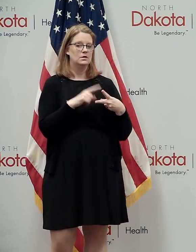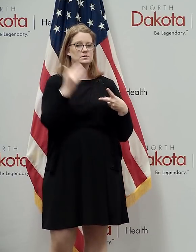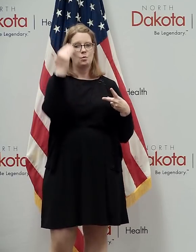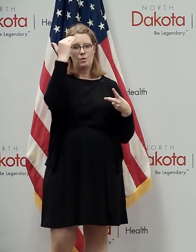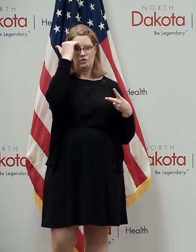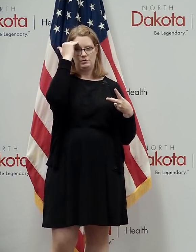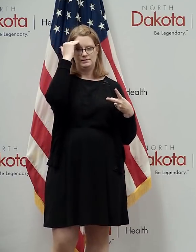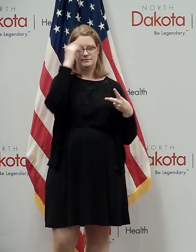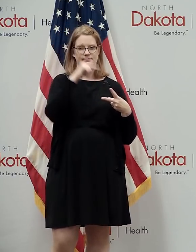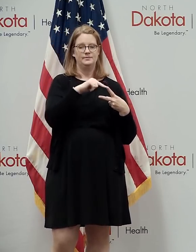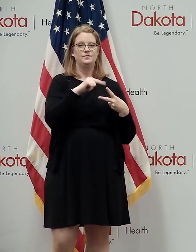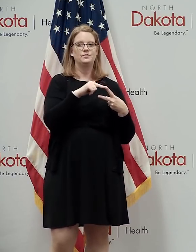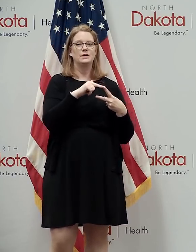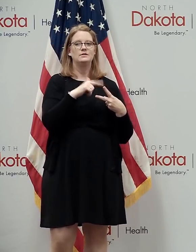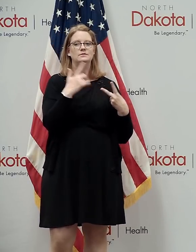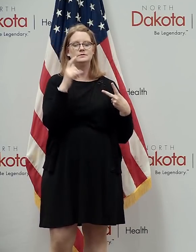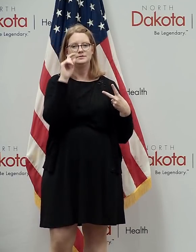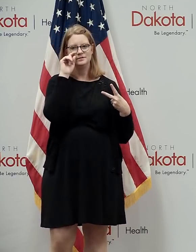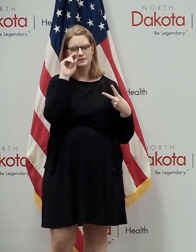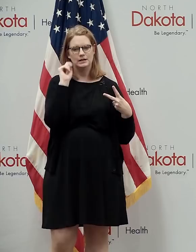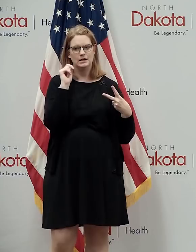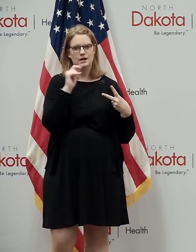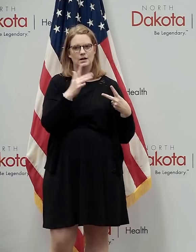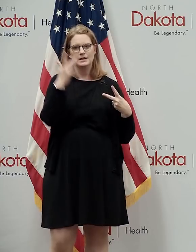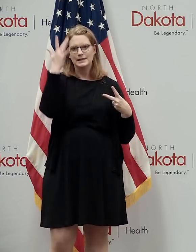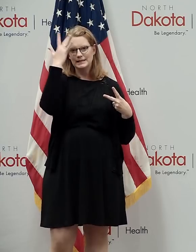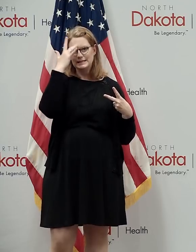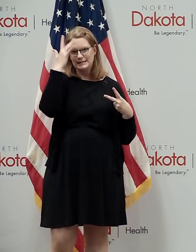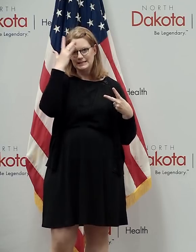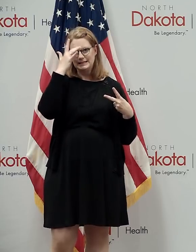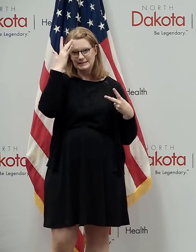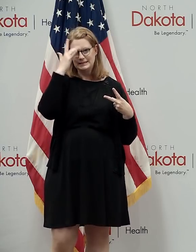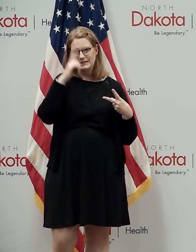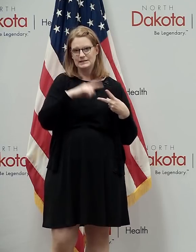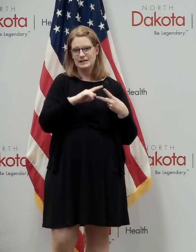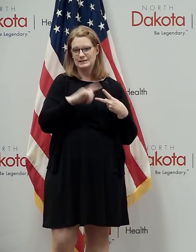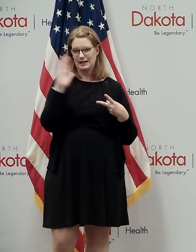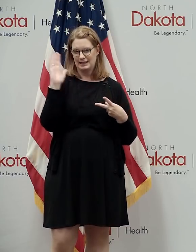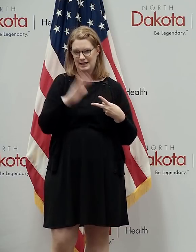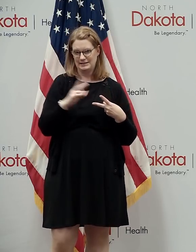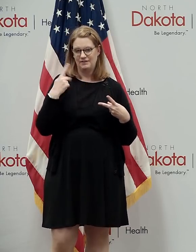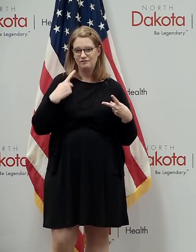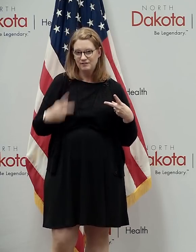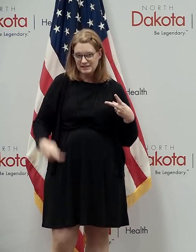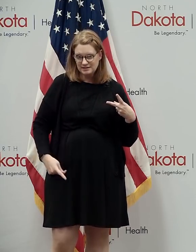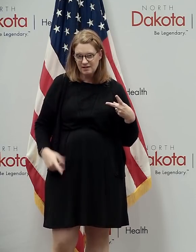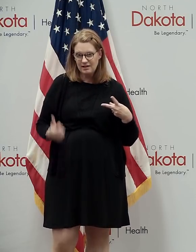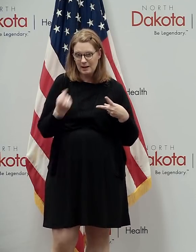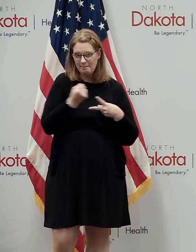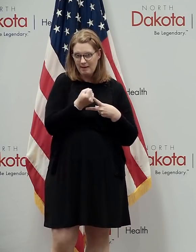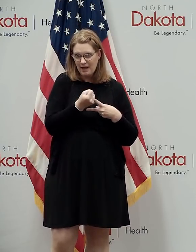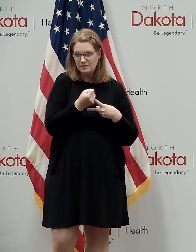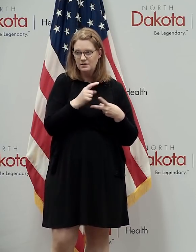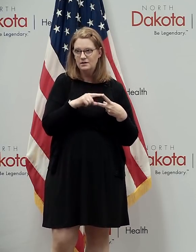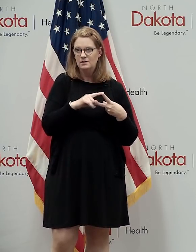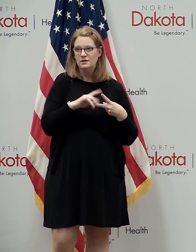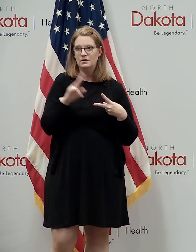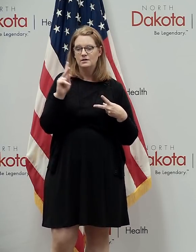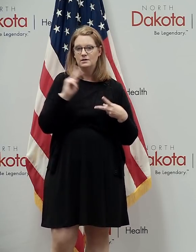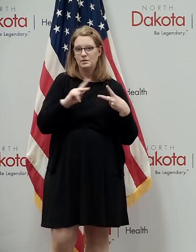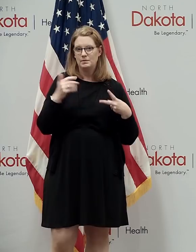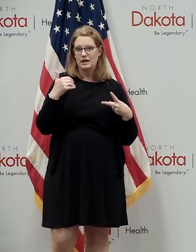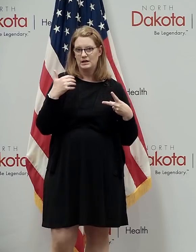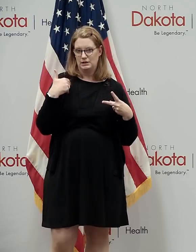awareness, because the disease may have less physical impact on people that are younger and healthy,